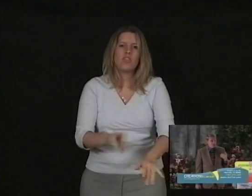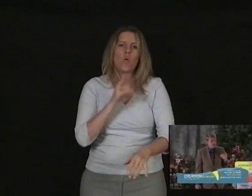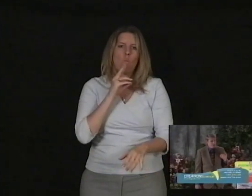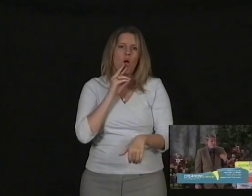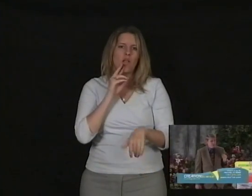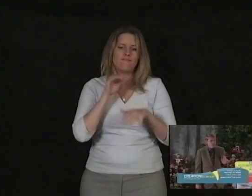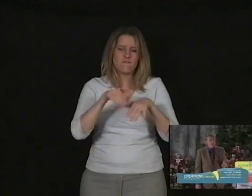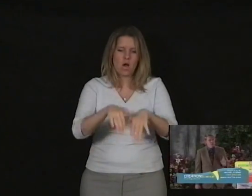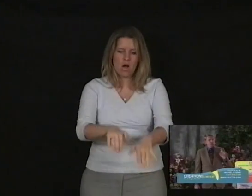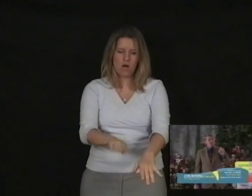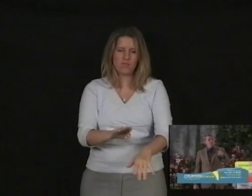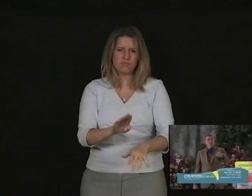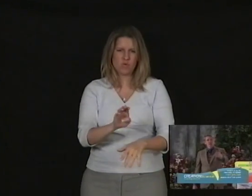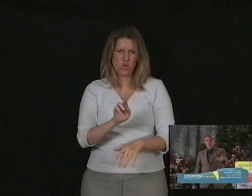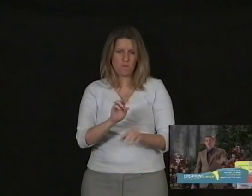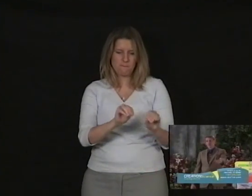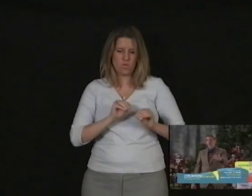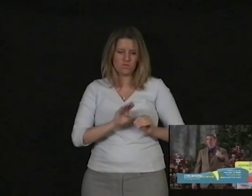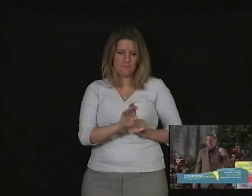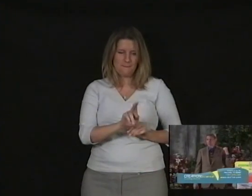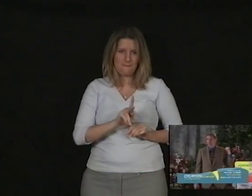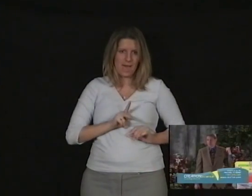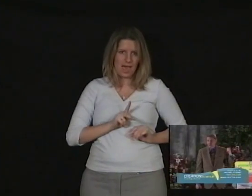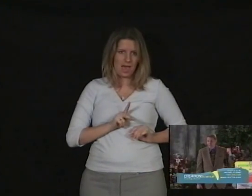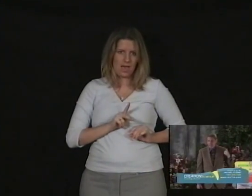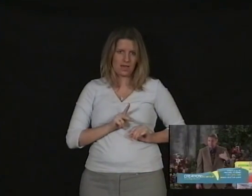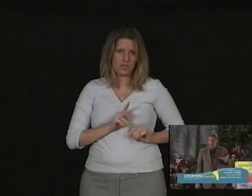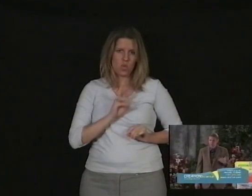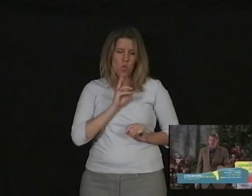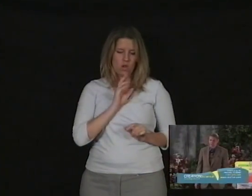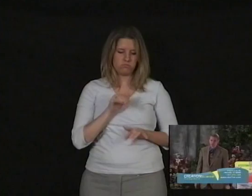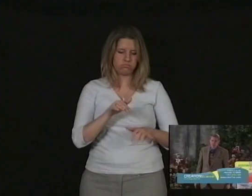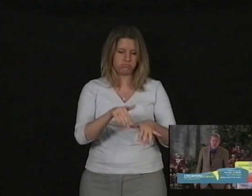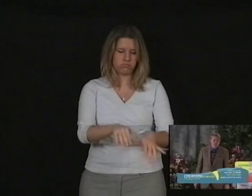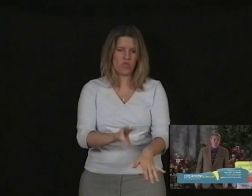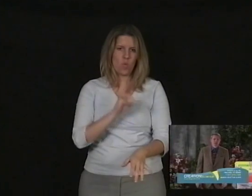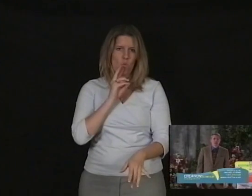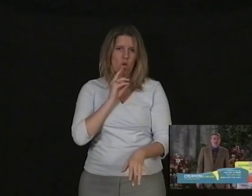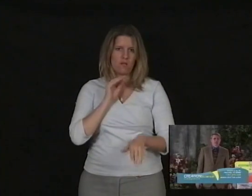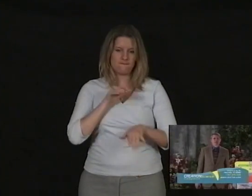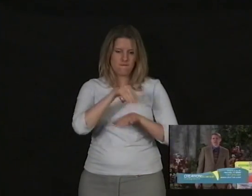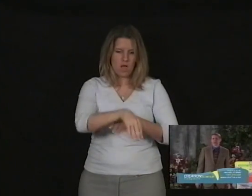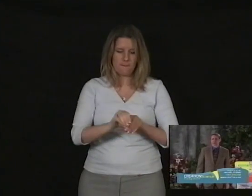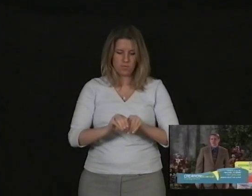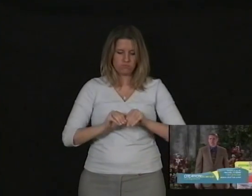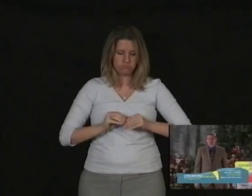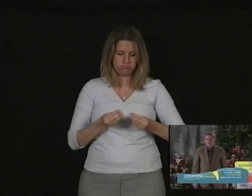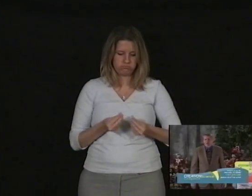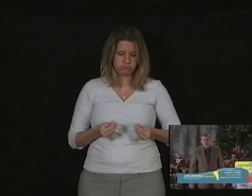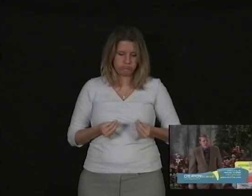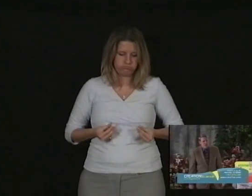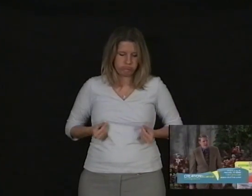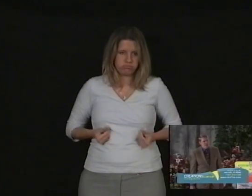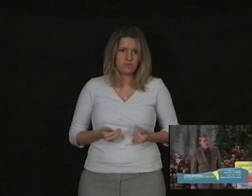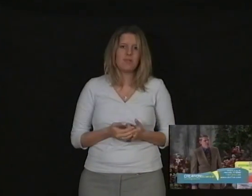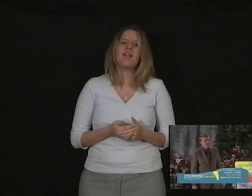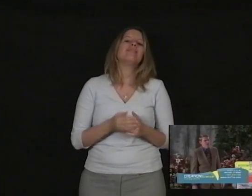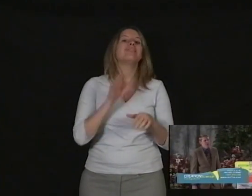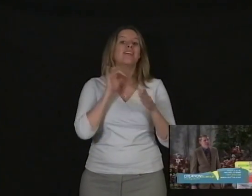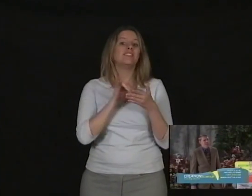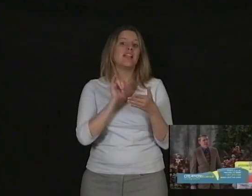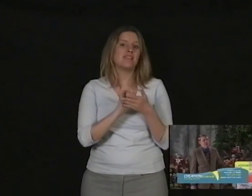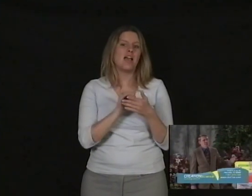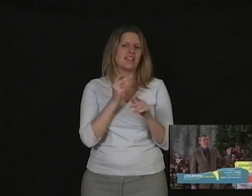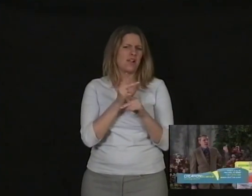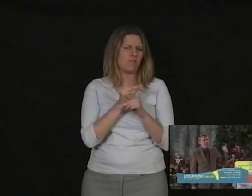way backwards. The water flows one way, the waterfall moves the other way in response to the erosion. They've studied Niagara Falls pretty carefully for the last 200